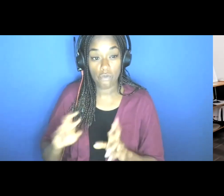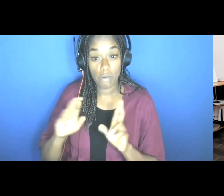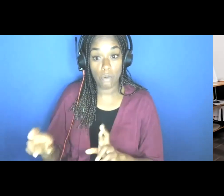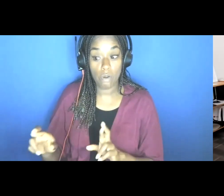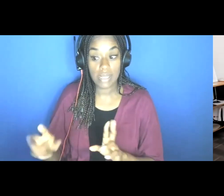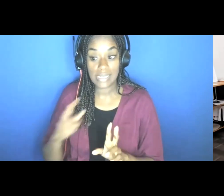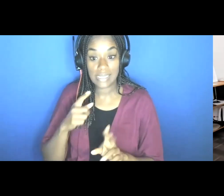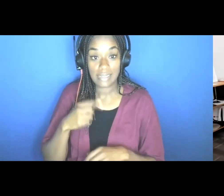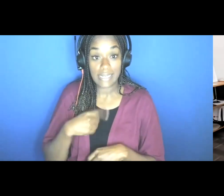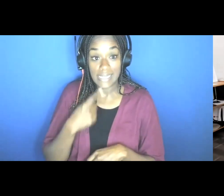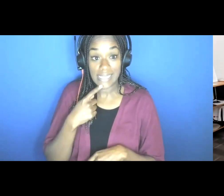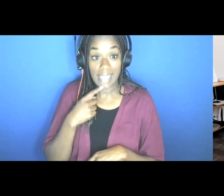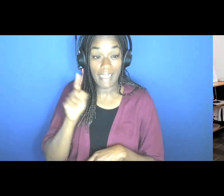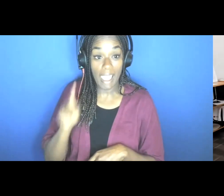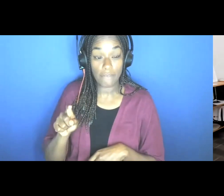creative